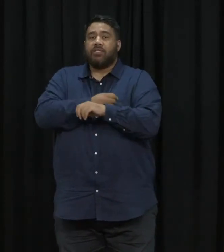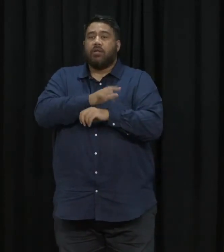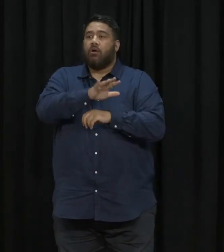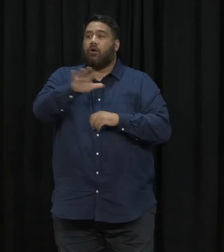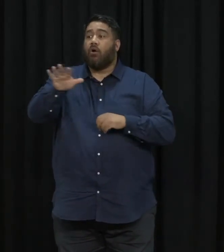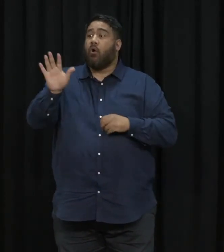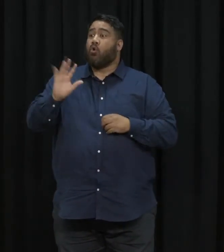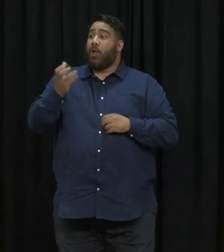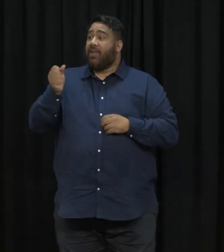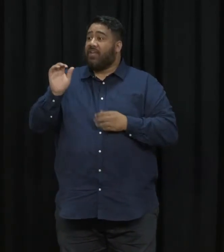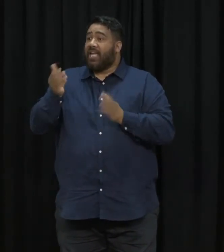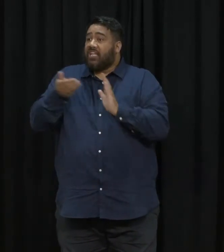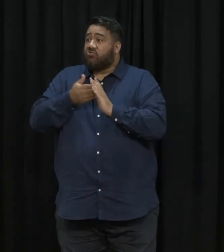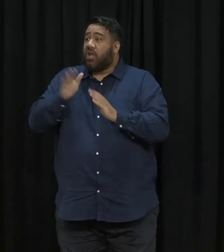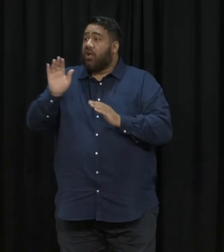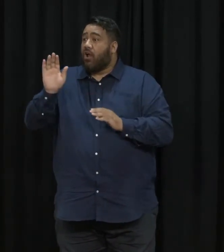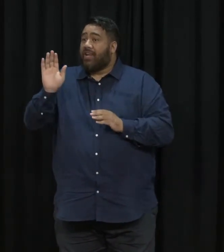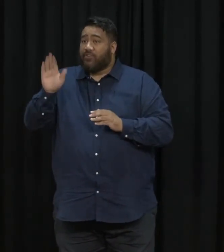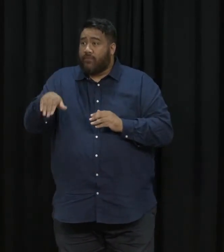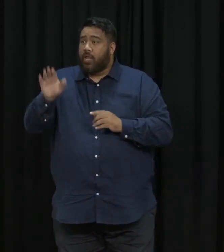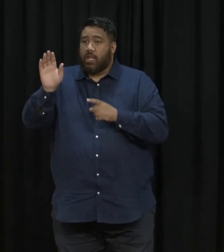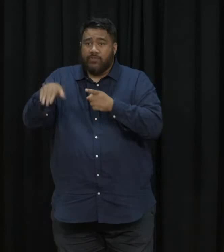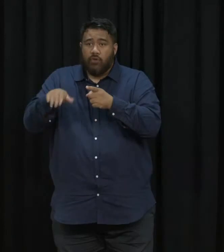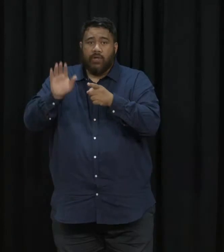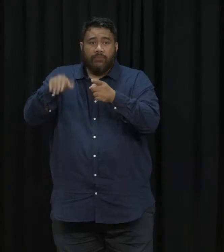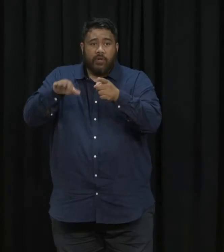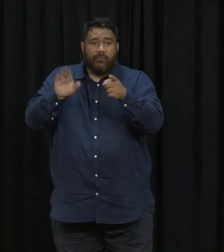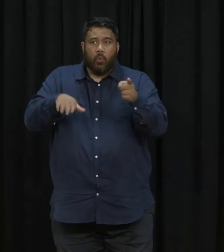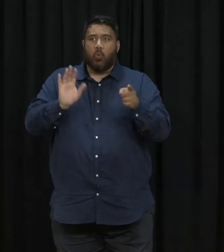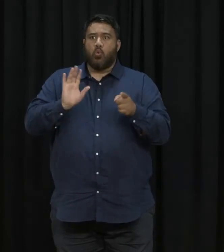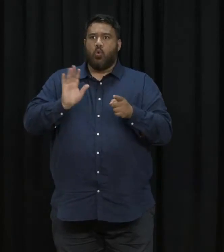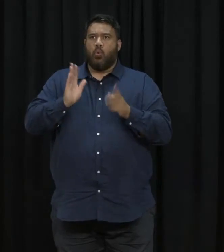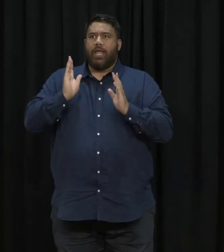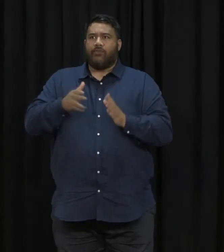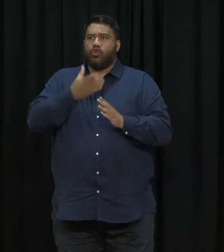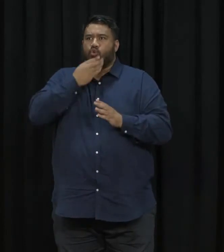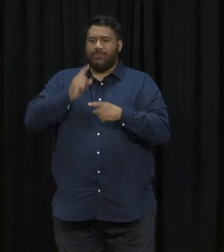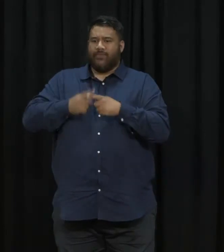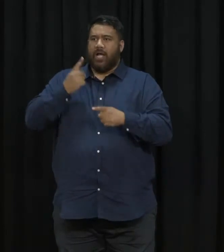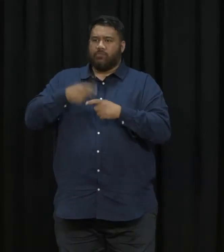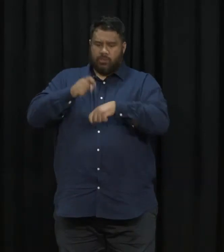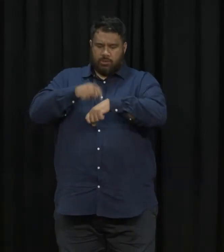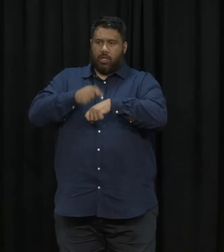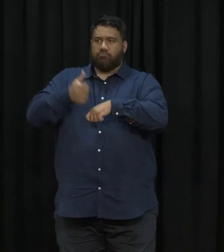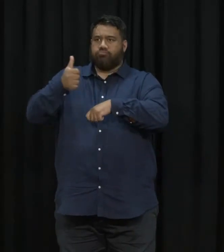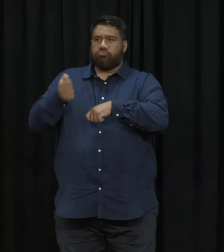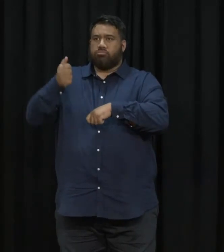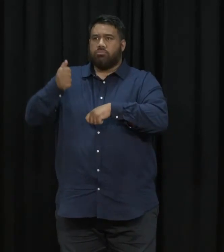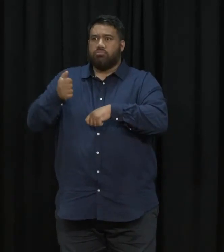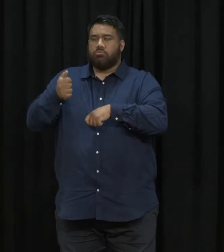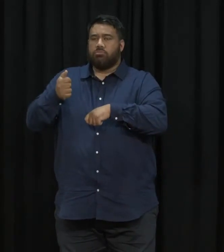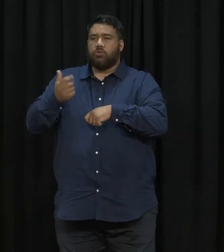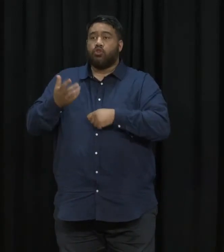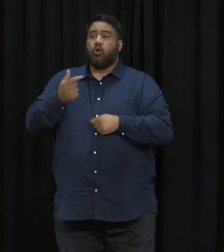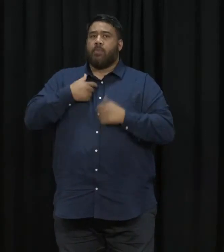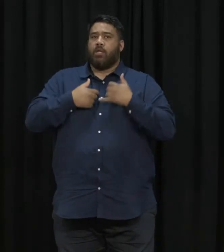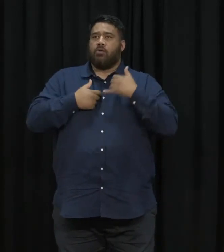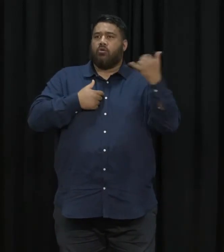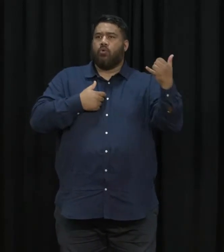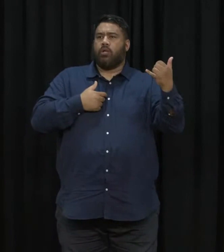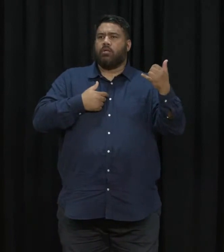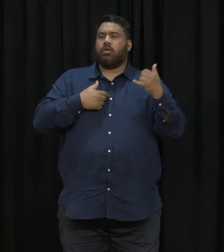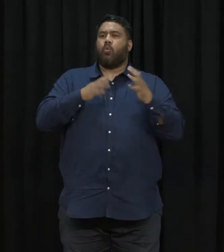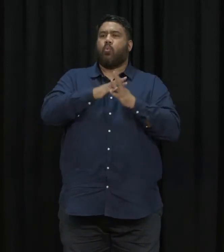expire because it needs to be used within 5 days. So I spoke with the Chief Exec of Waitemata District Health